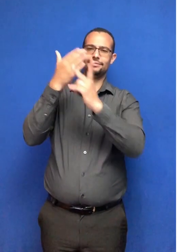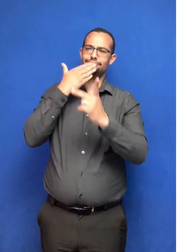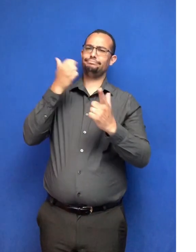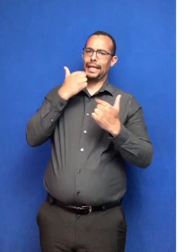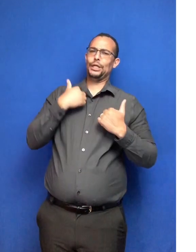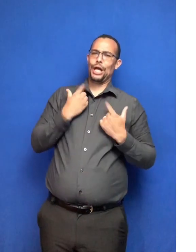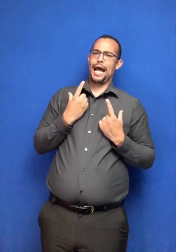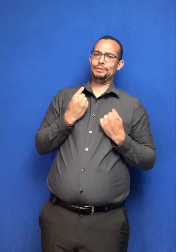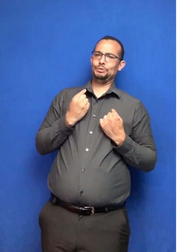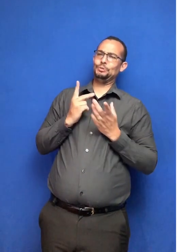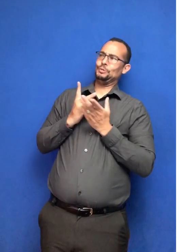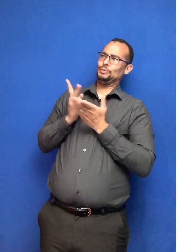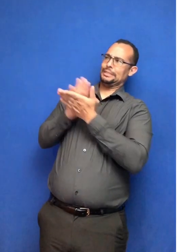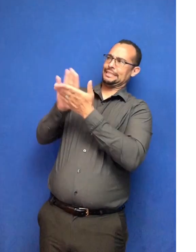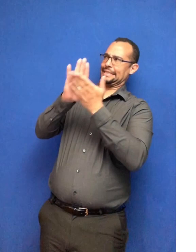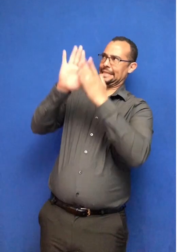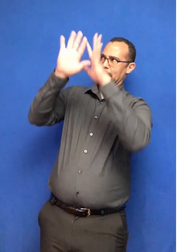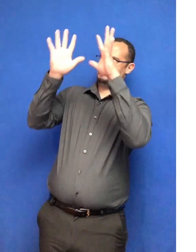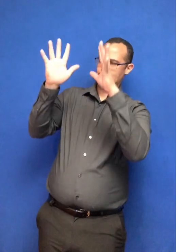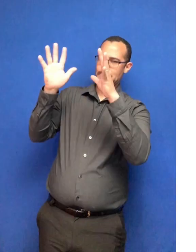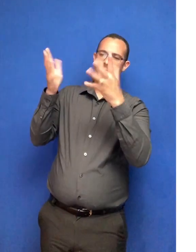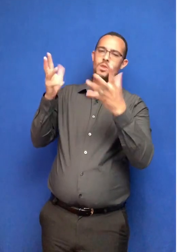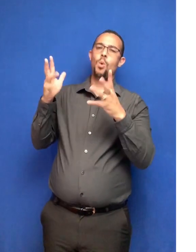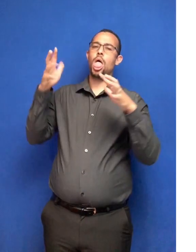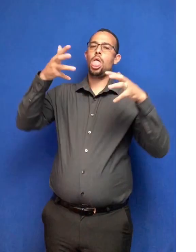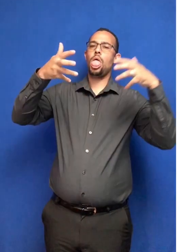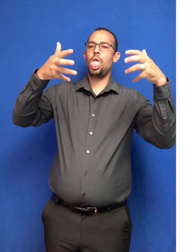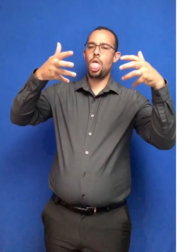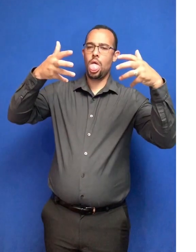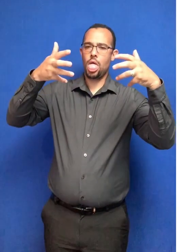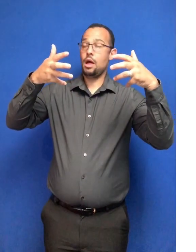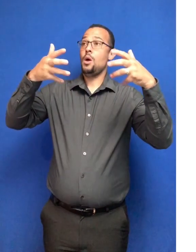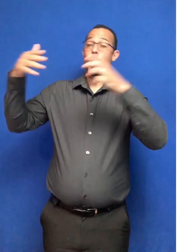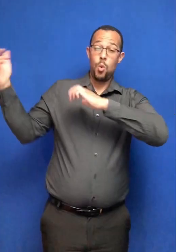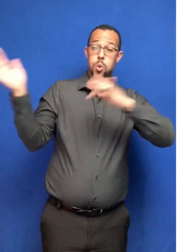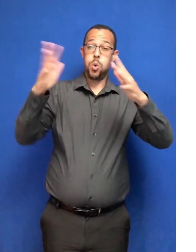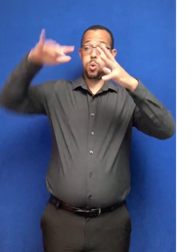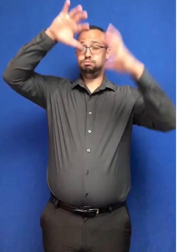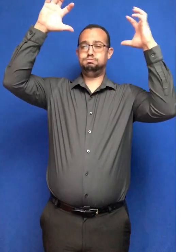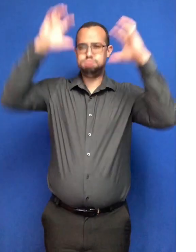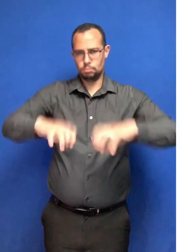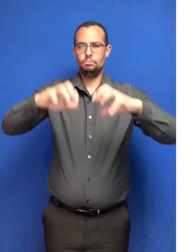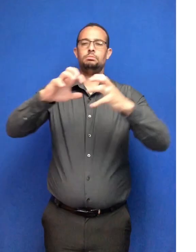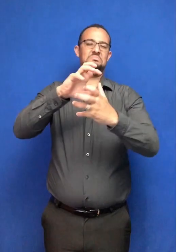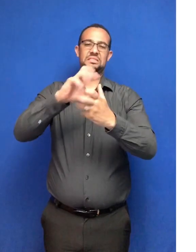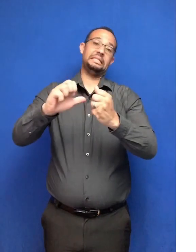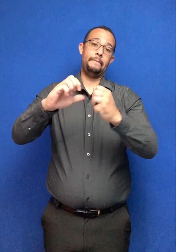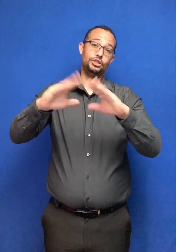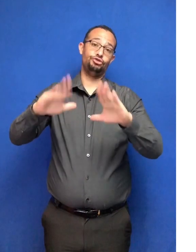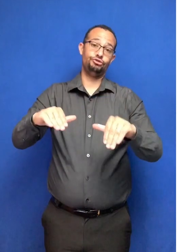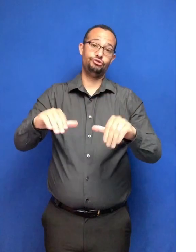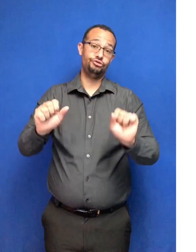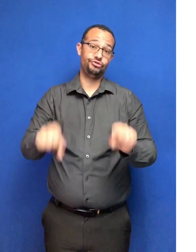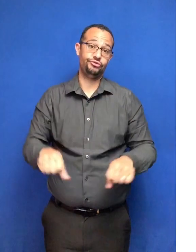it, that can cause some very serious damage to your house. Additionally, cover all of